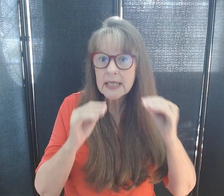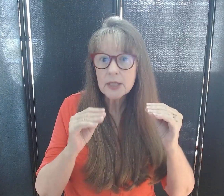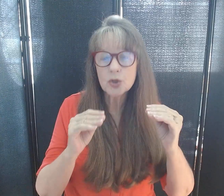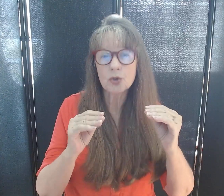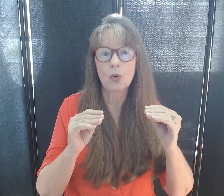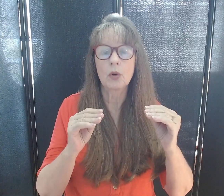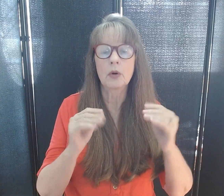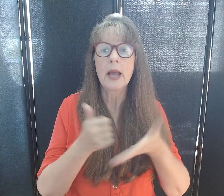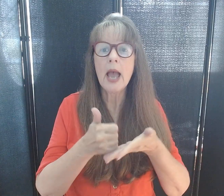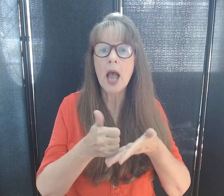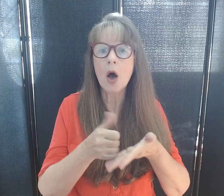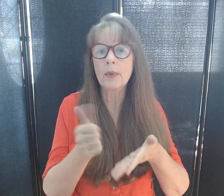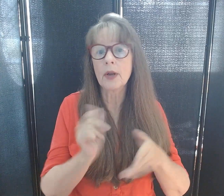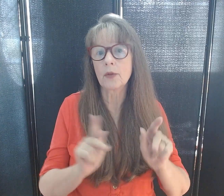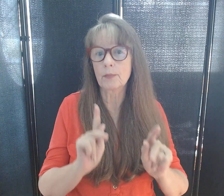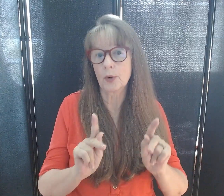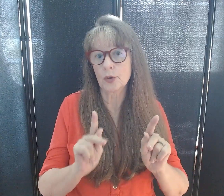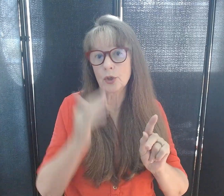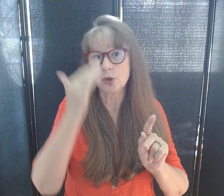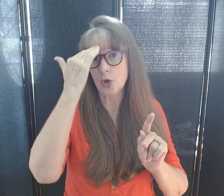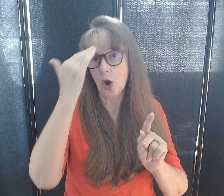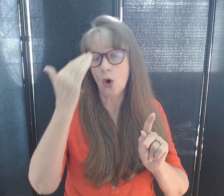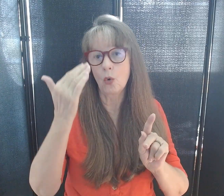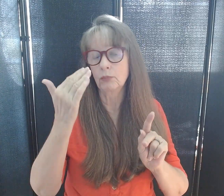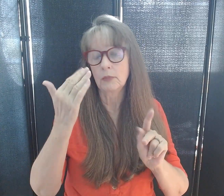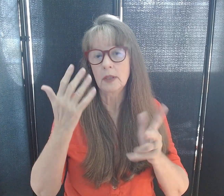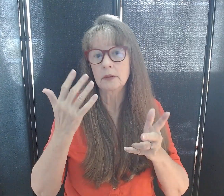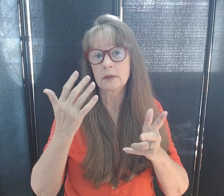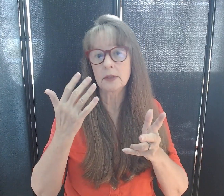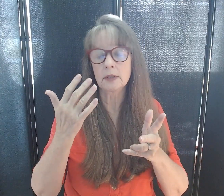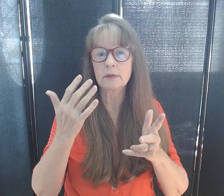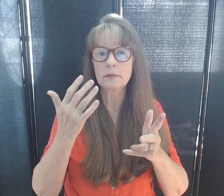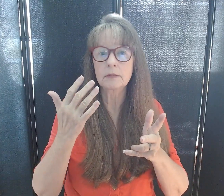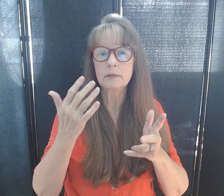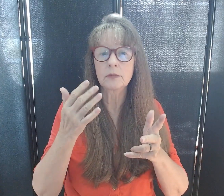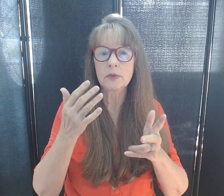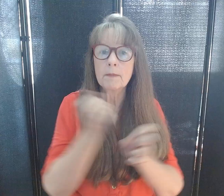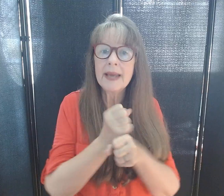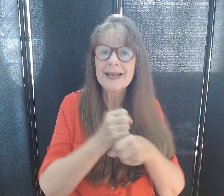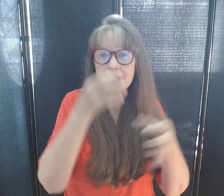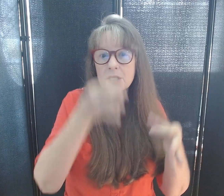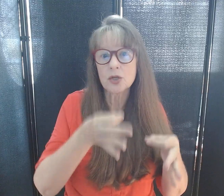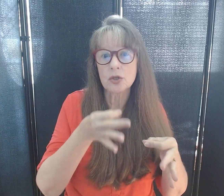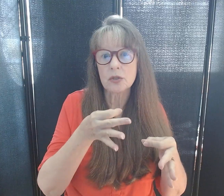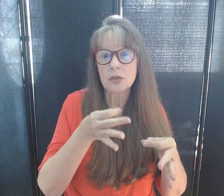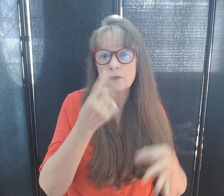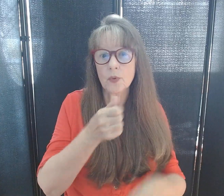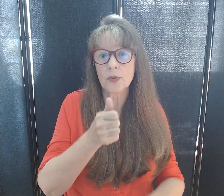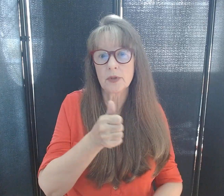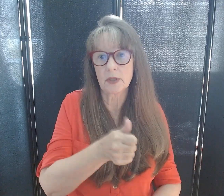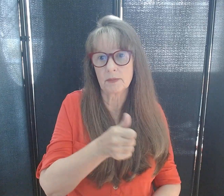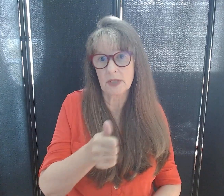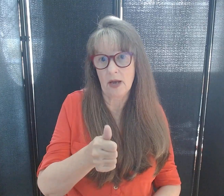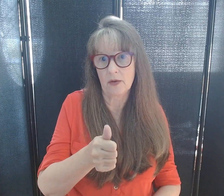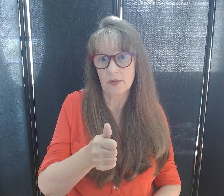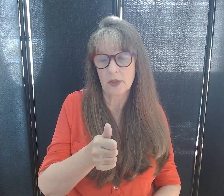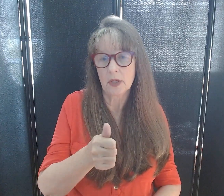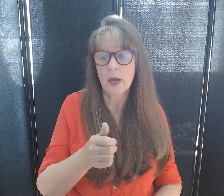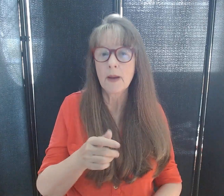teach or help another person know to make decisions for themselves.